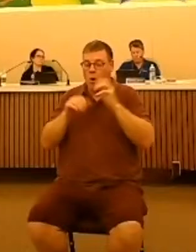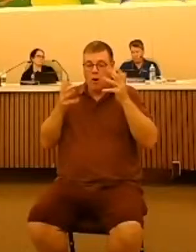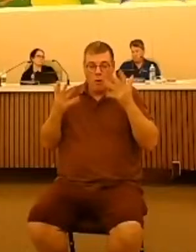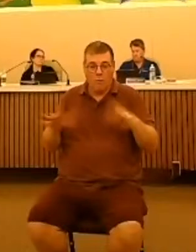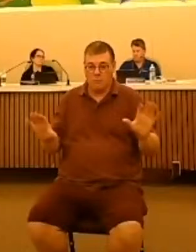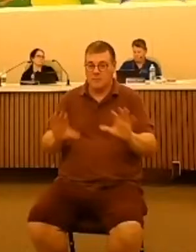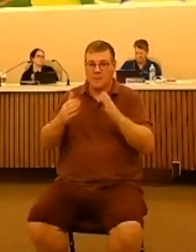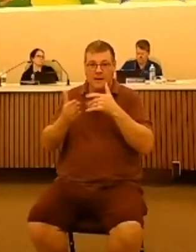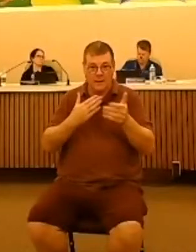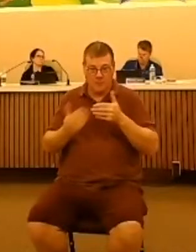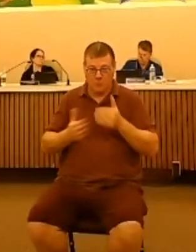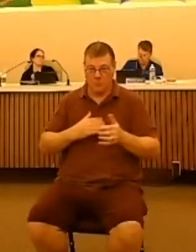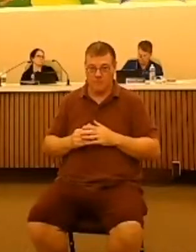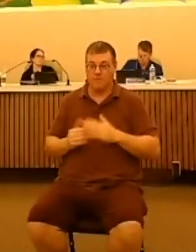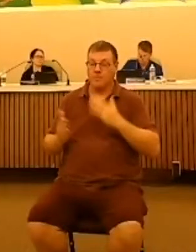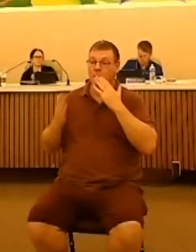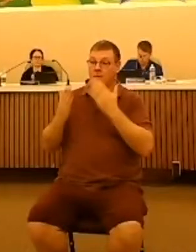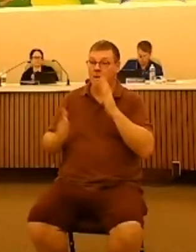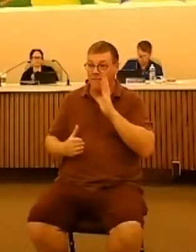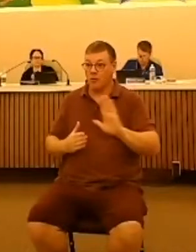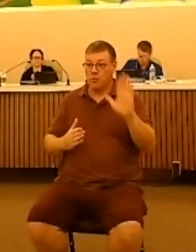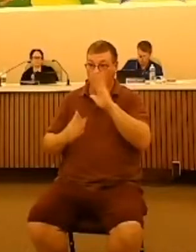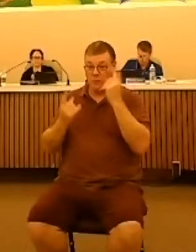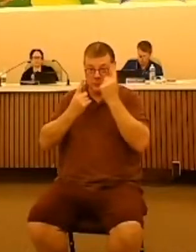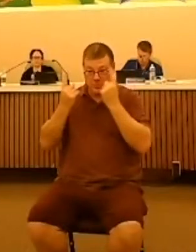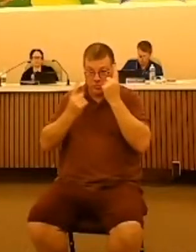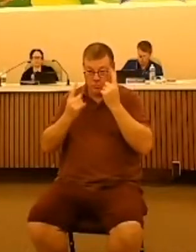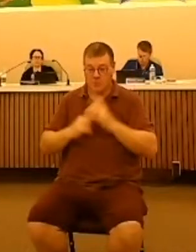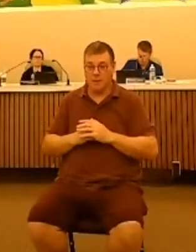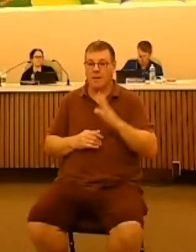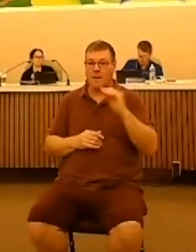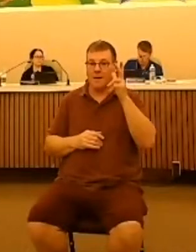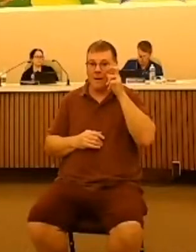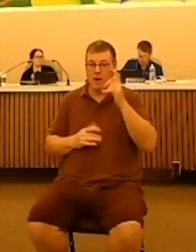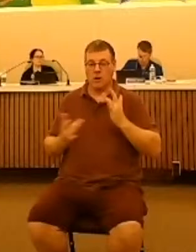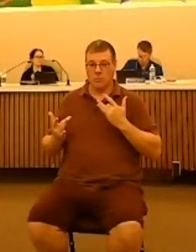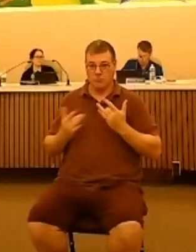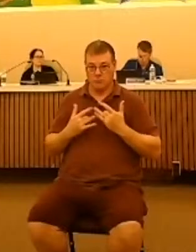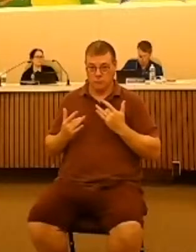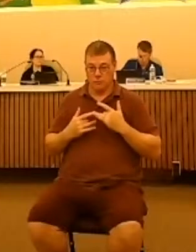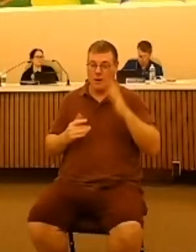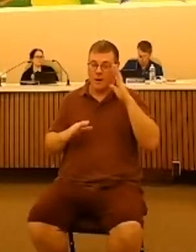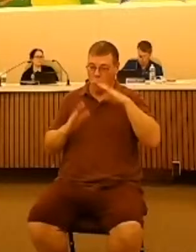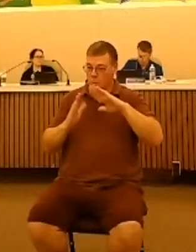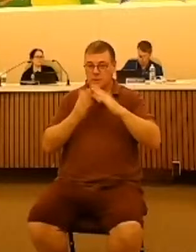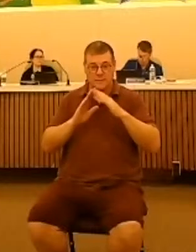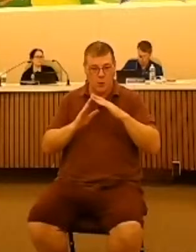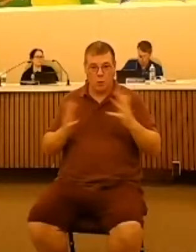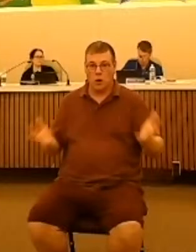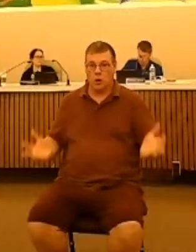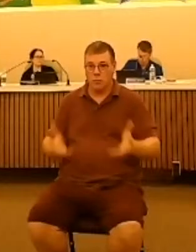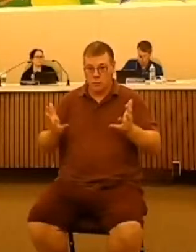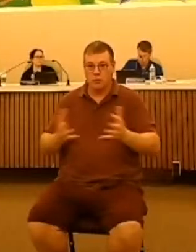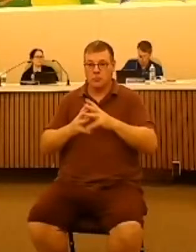anyways. Thank you for your consideration and for hearing the residents' concerns. We know the town is already encouraging a lot of this, and we just wanted to